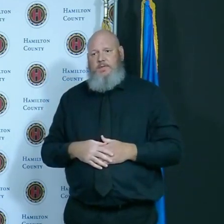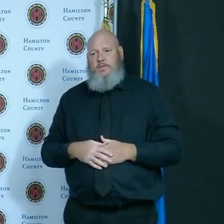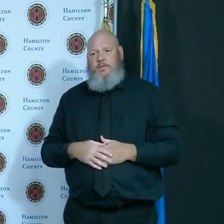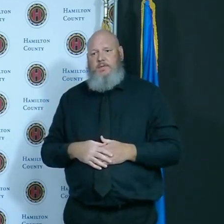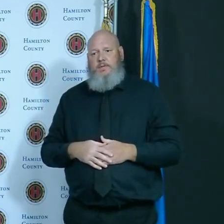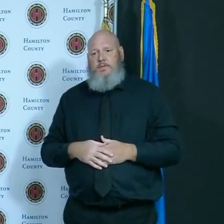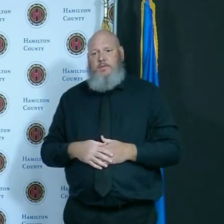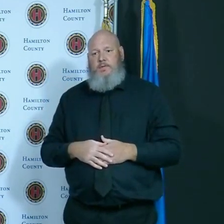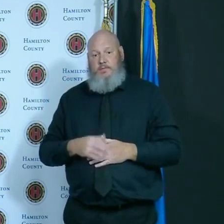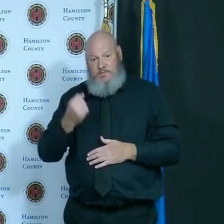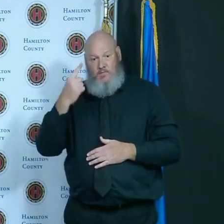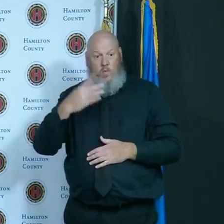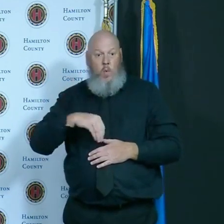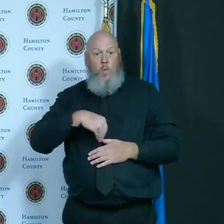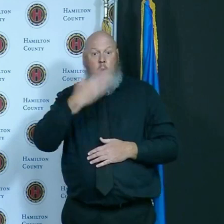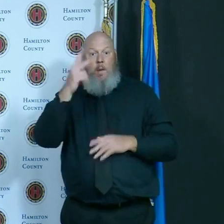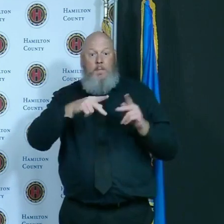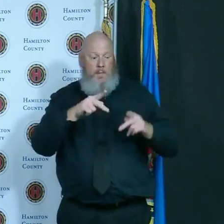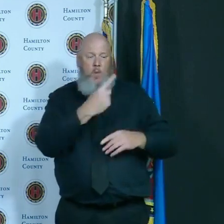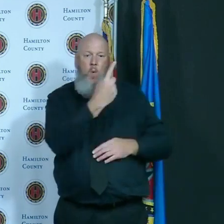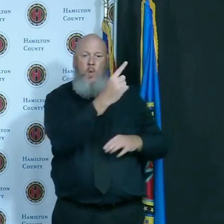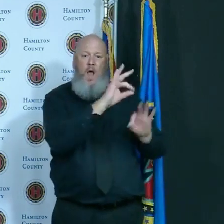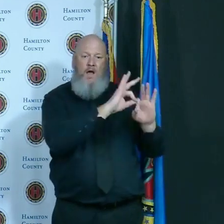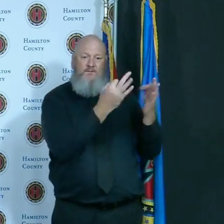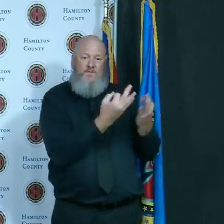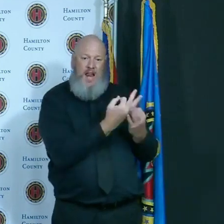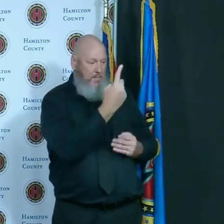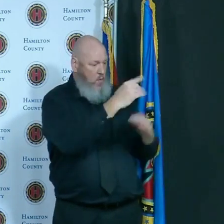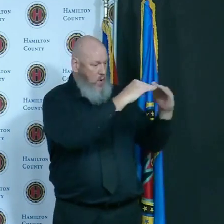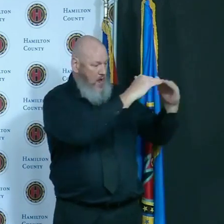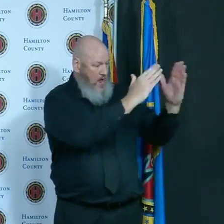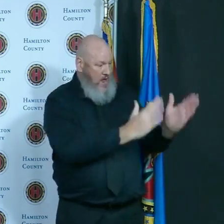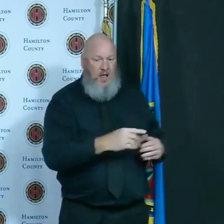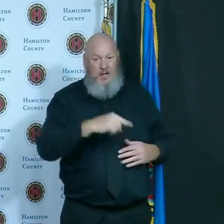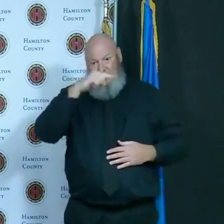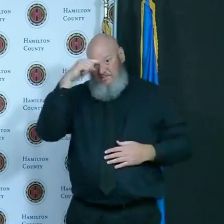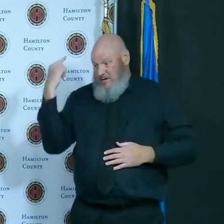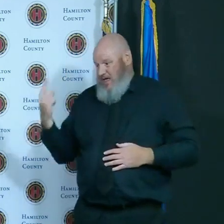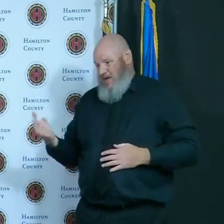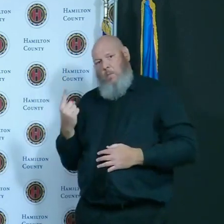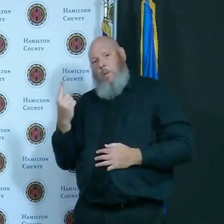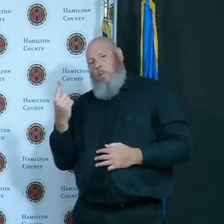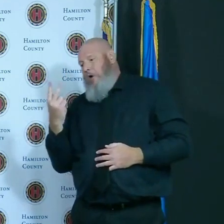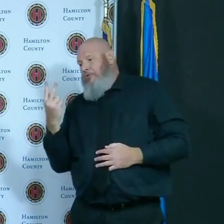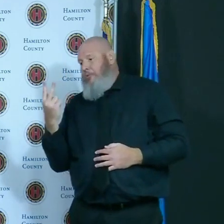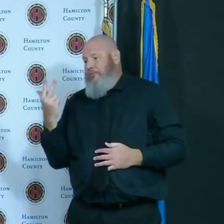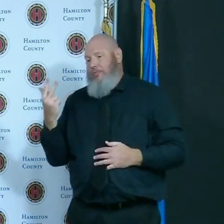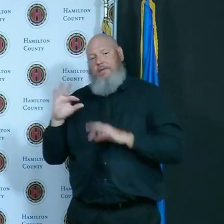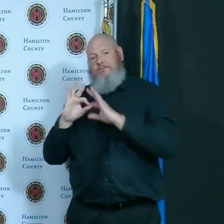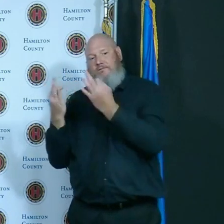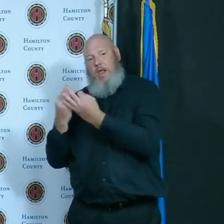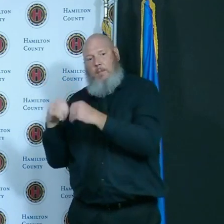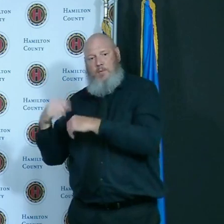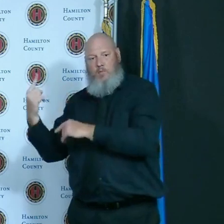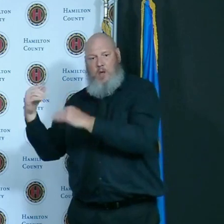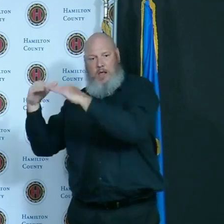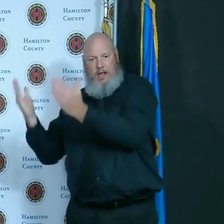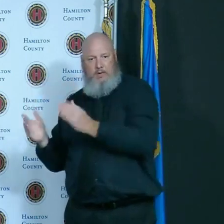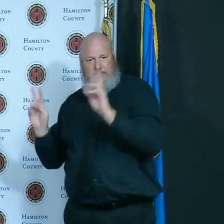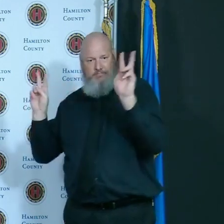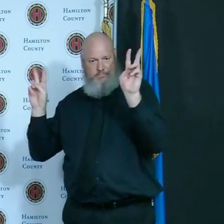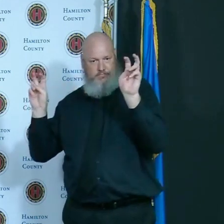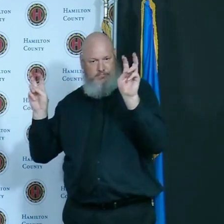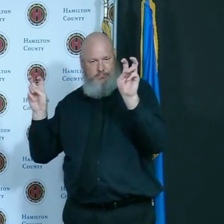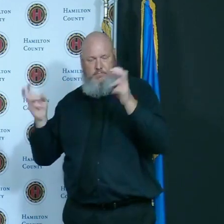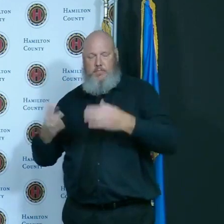income, insurance, lack of a relationship with the primary care physician. And so because